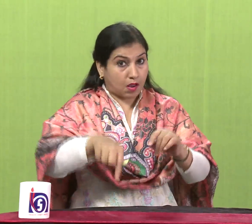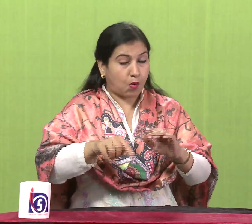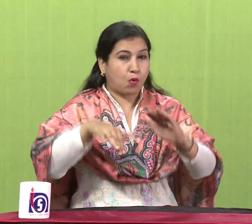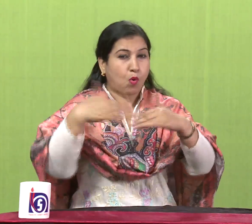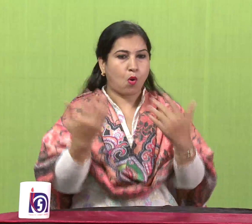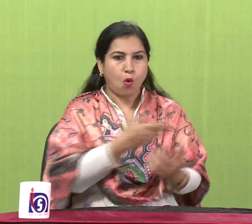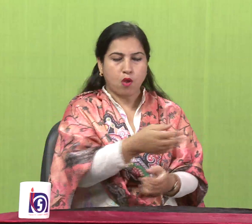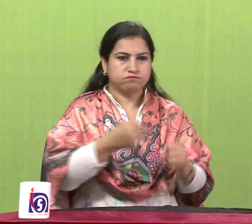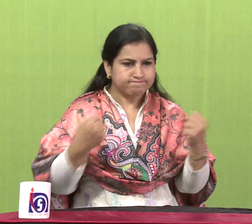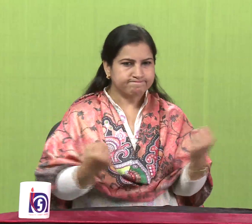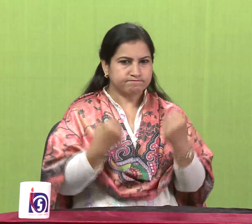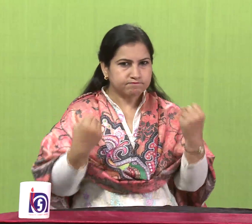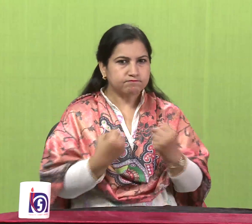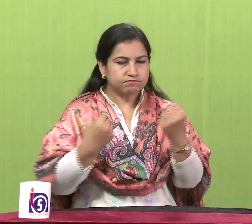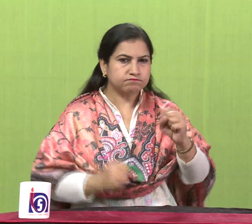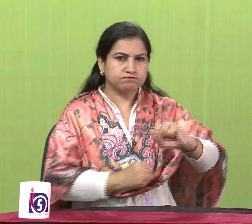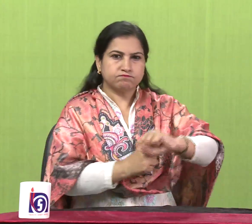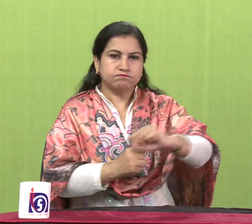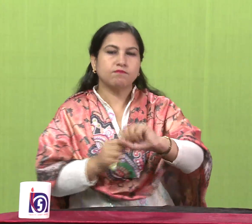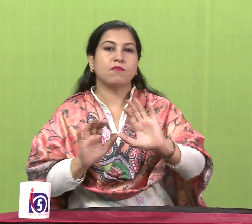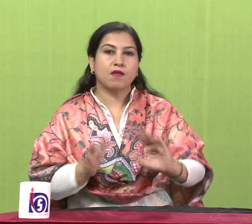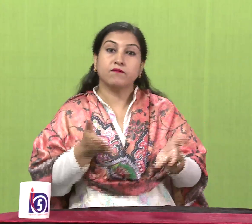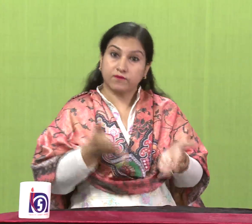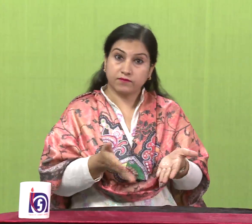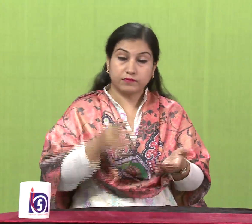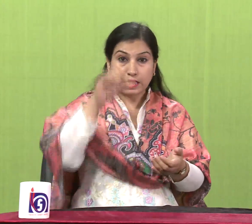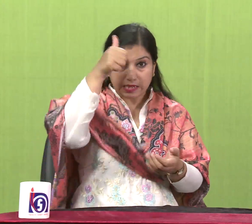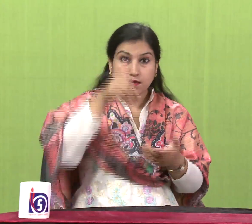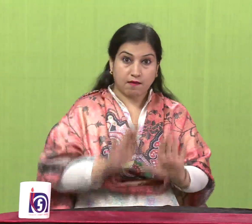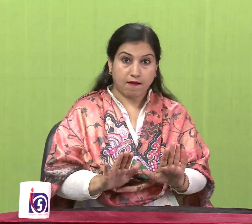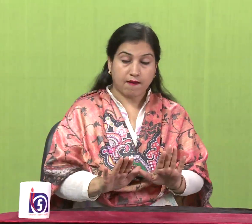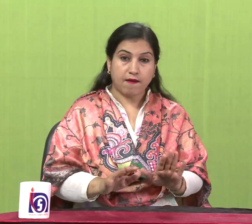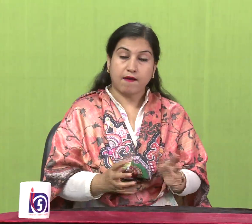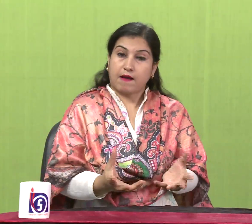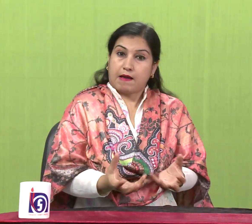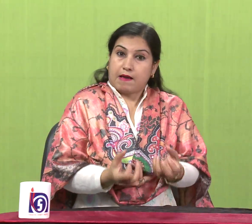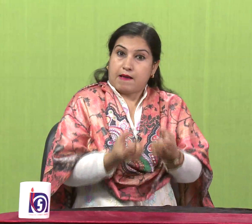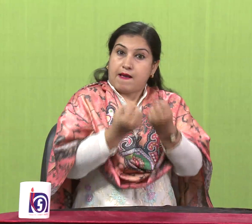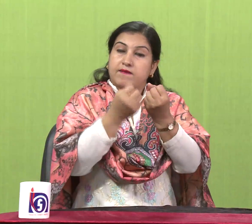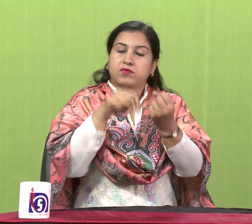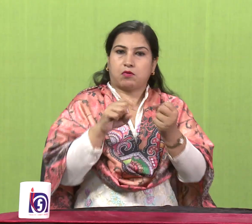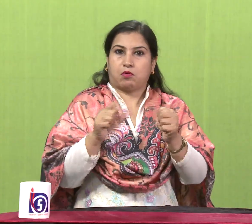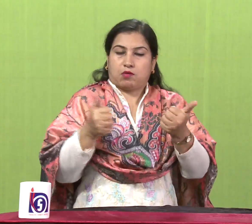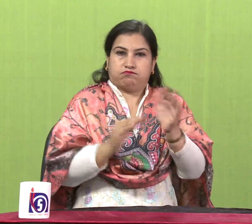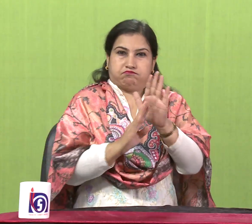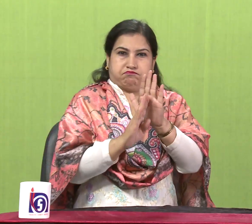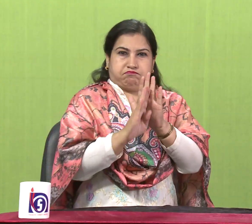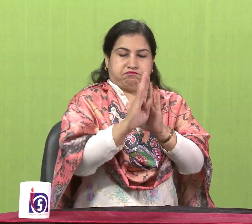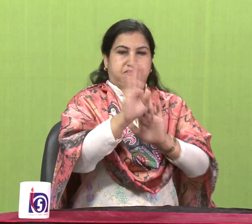As a result of these efforts, India has made great progress in the